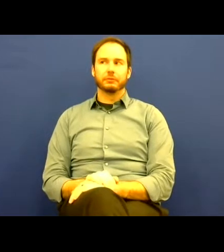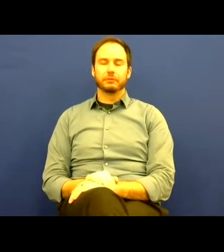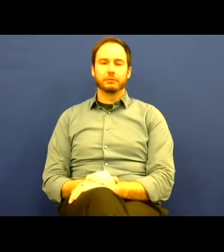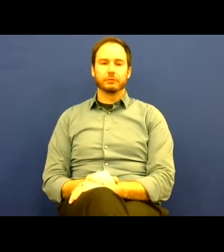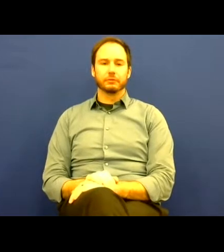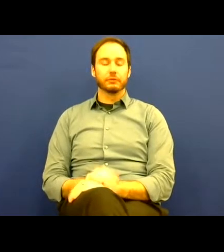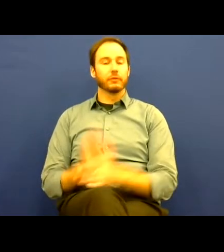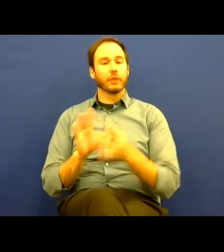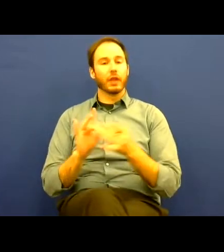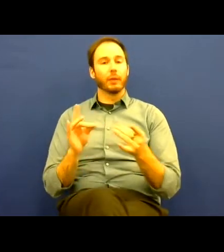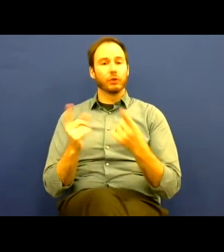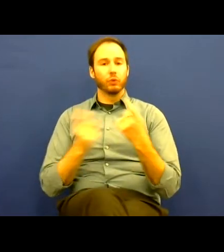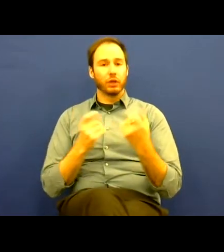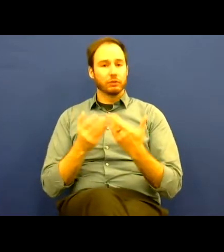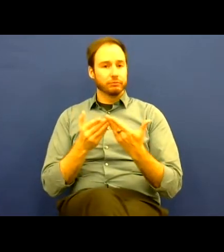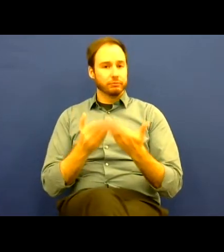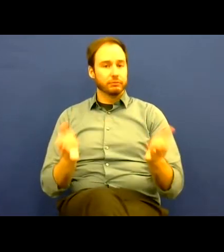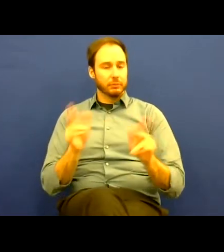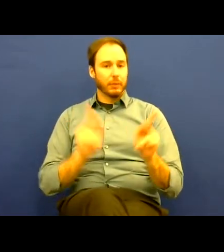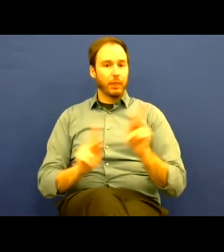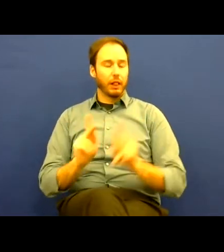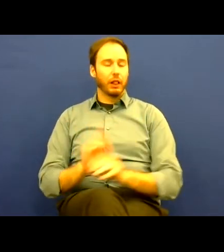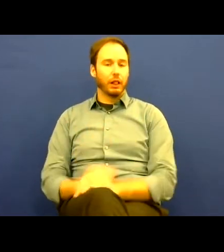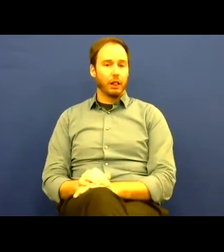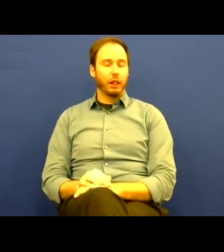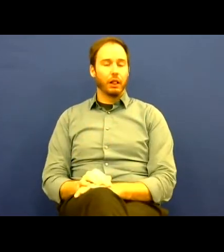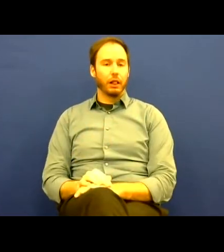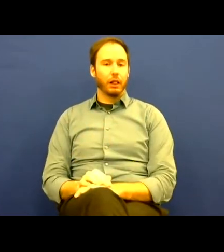Any other comments before I open it up to the public?